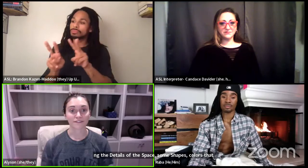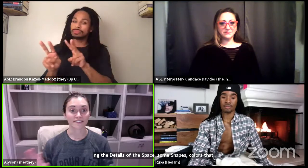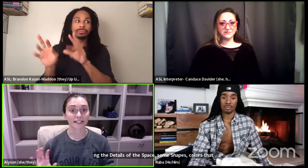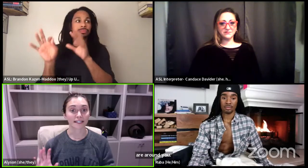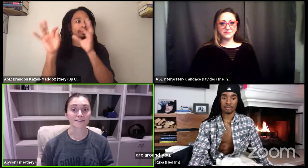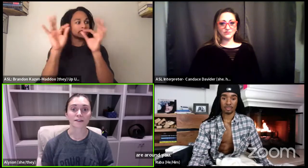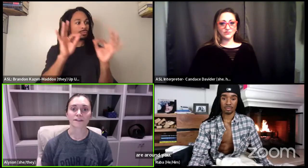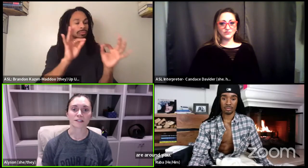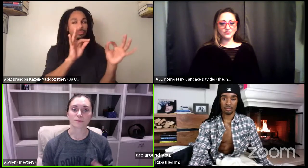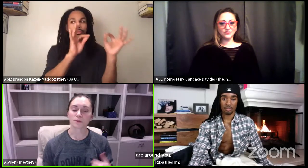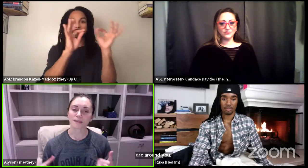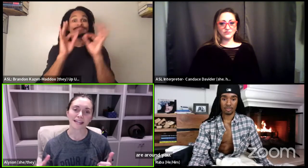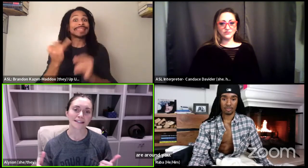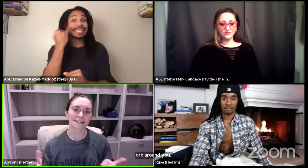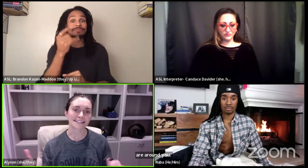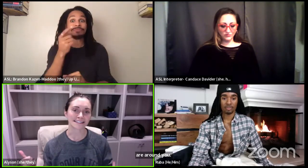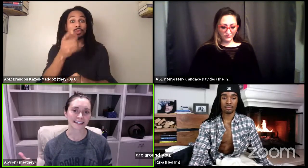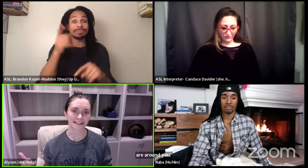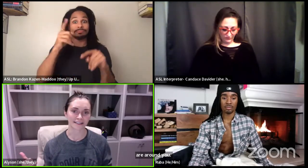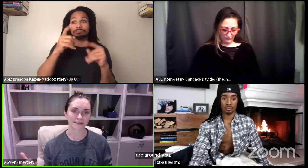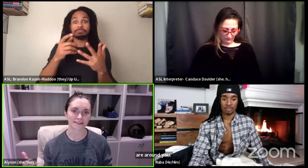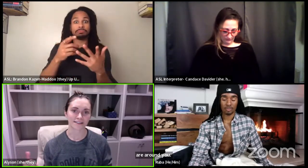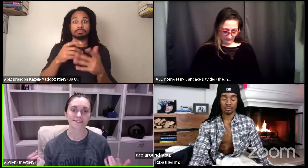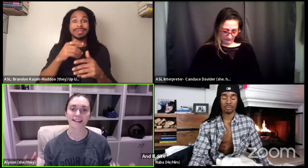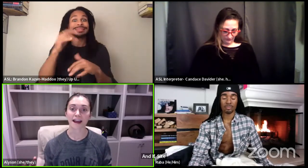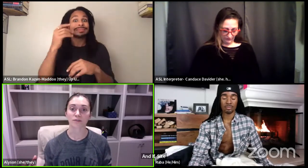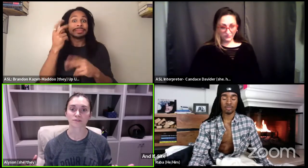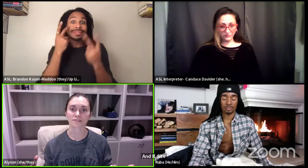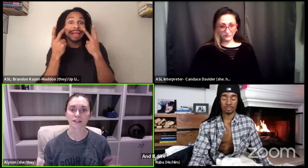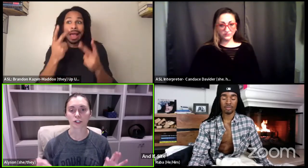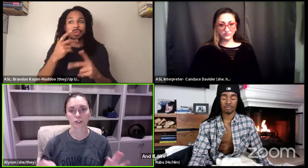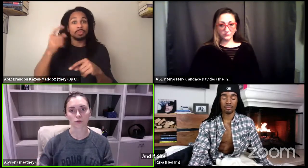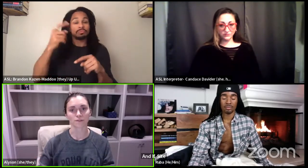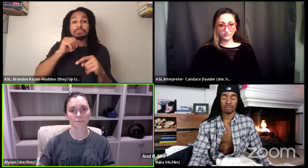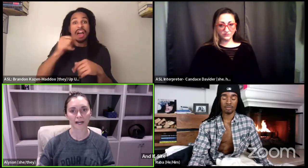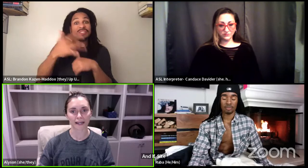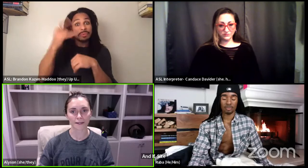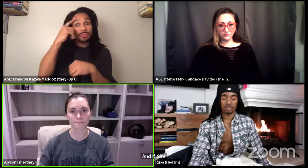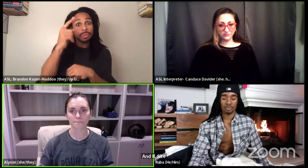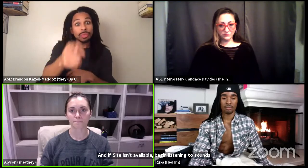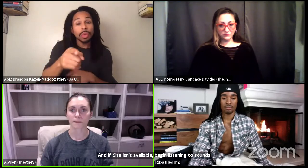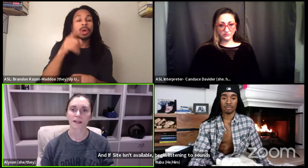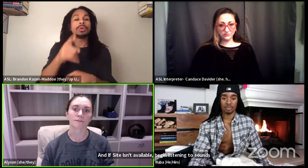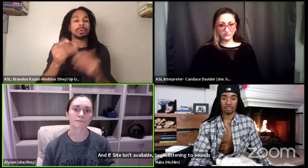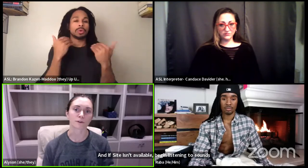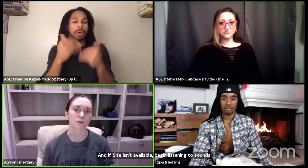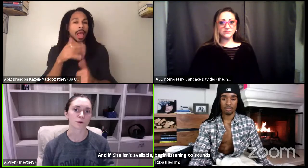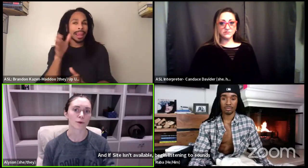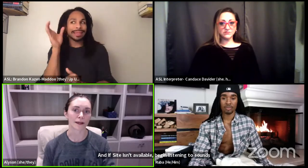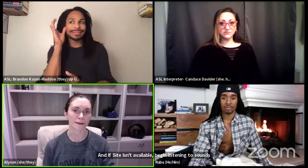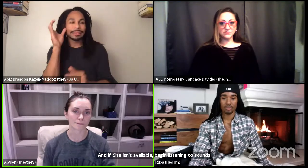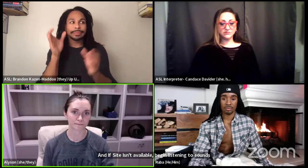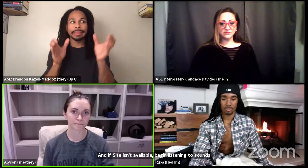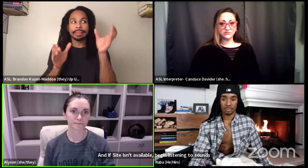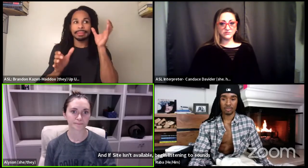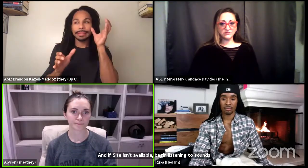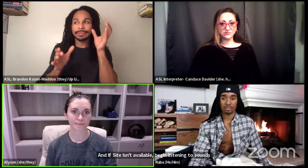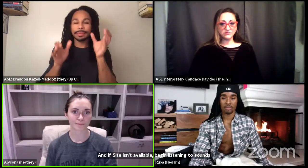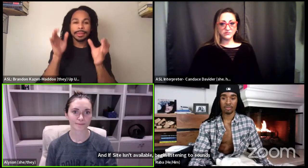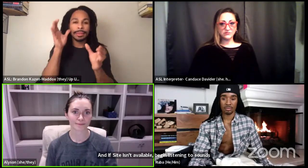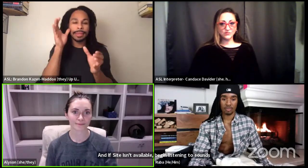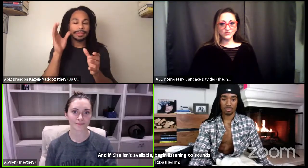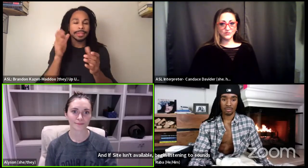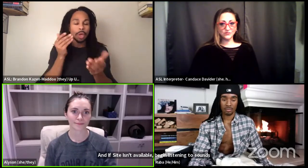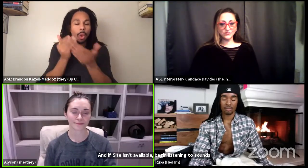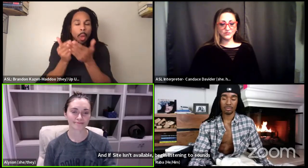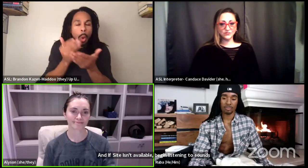And if sight isn't available, begin listening to sounds that are close by and further away.